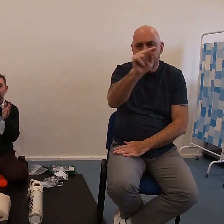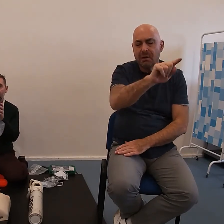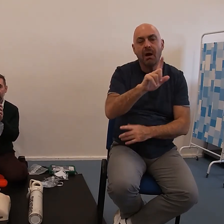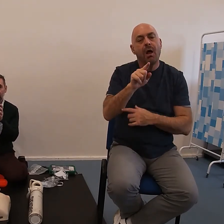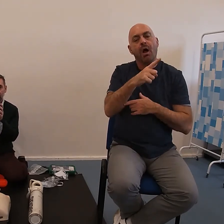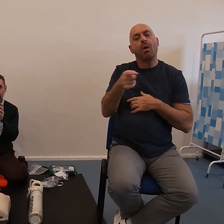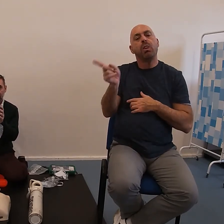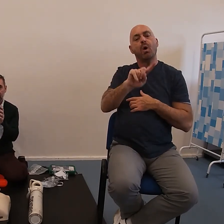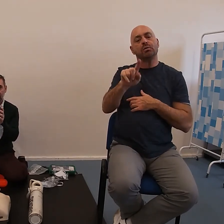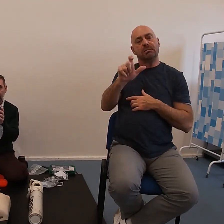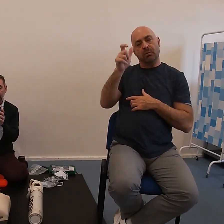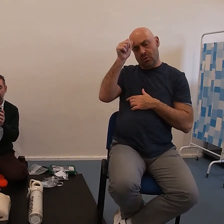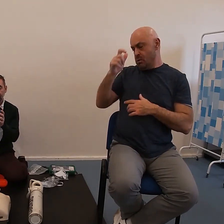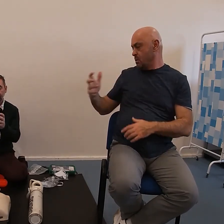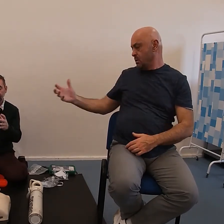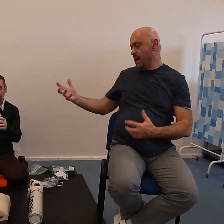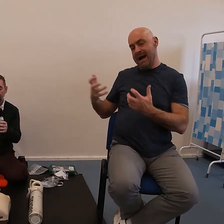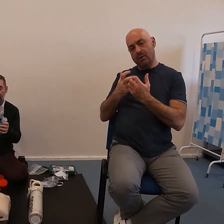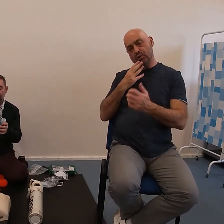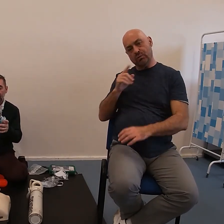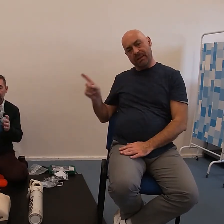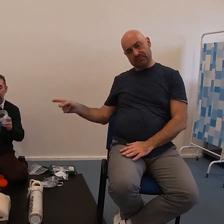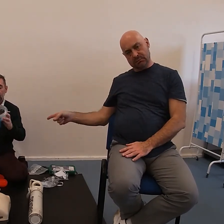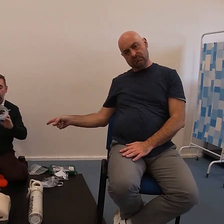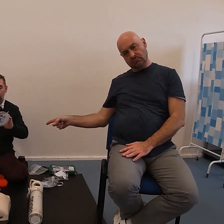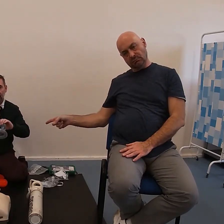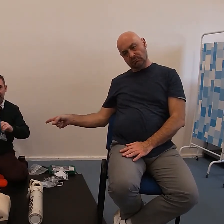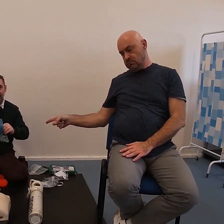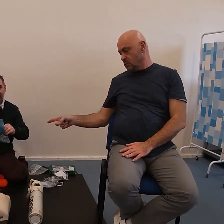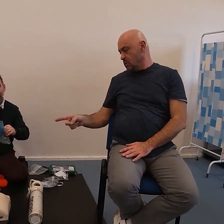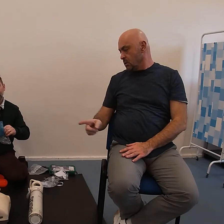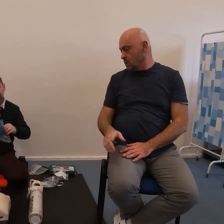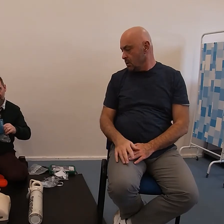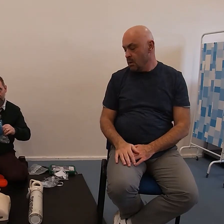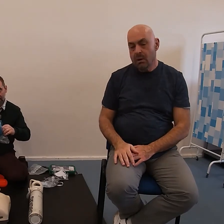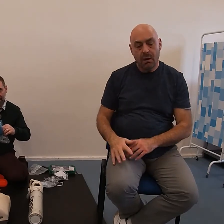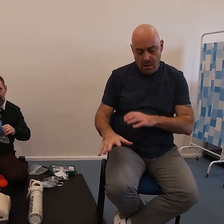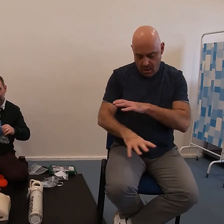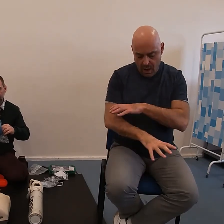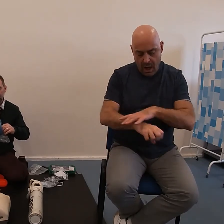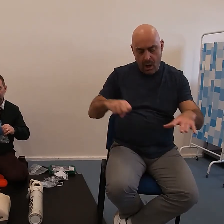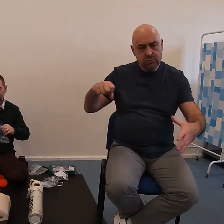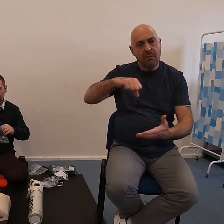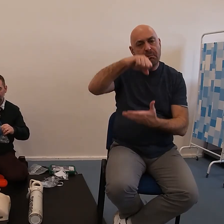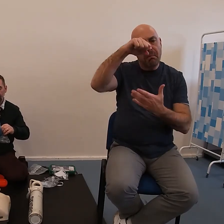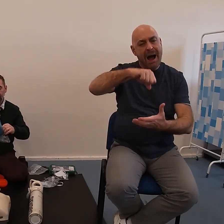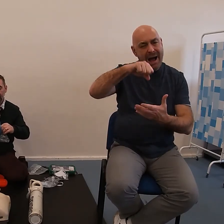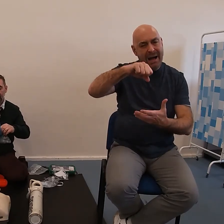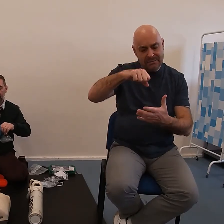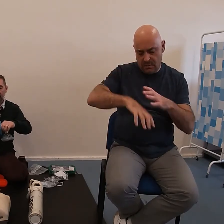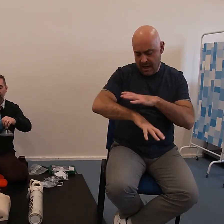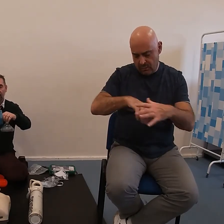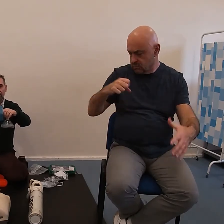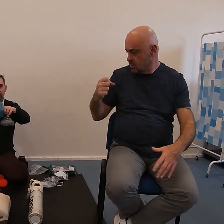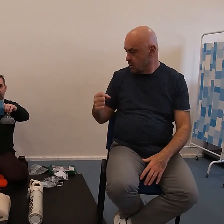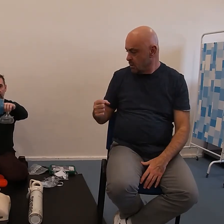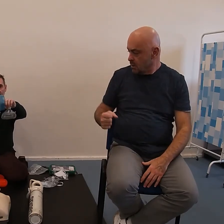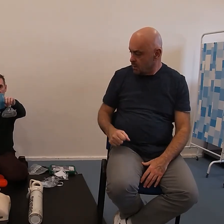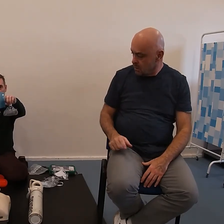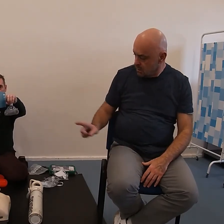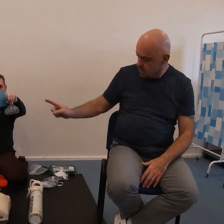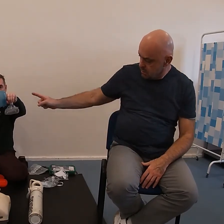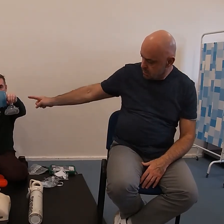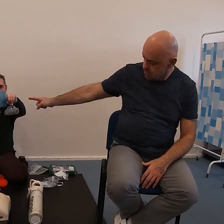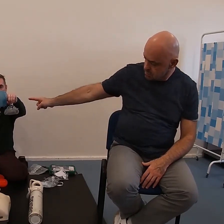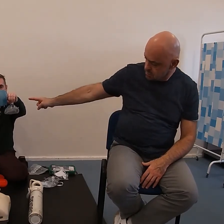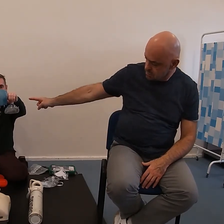ones that are trained to use this device. So when it's taken out of its sterile bag, as I did earlier, the first thing you must do